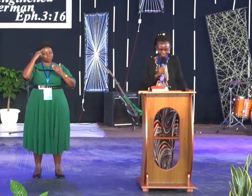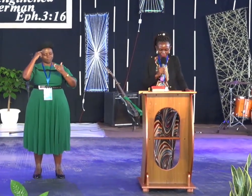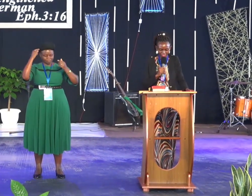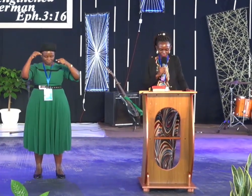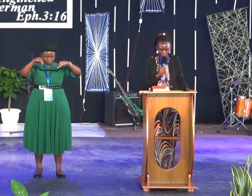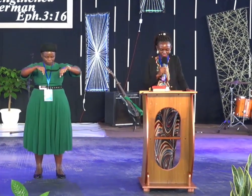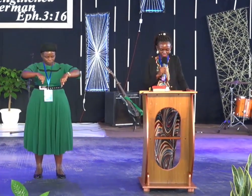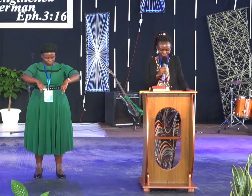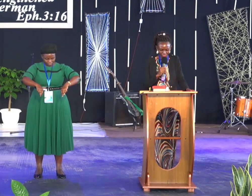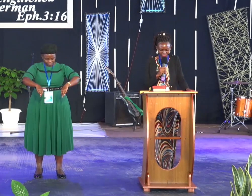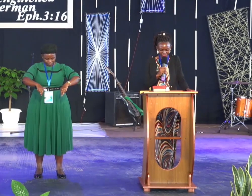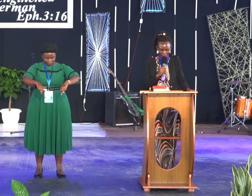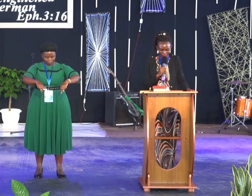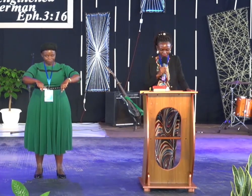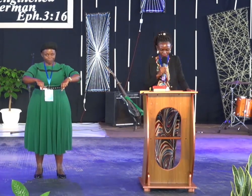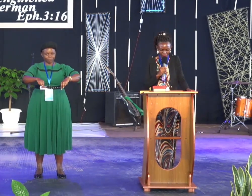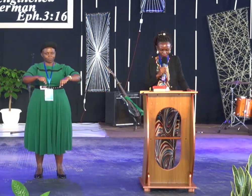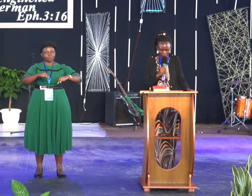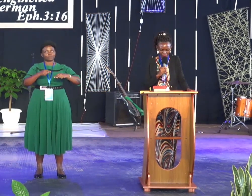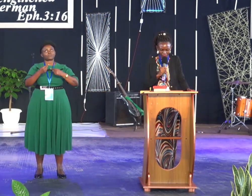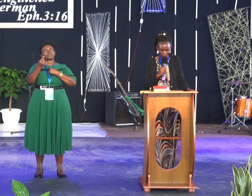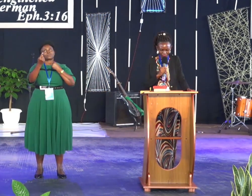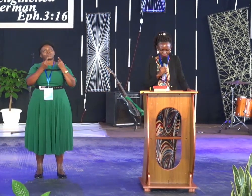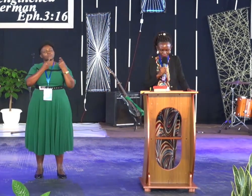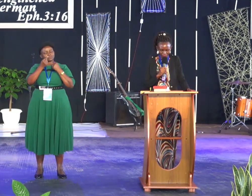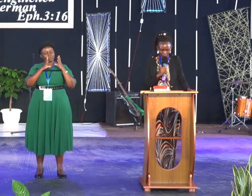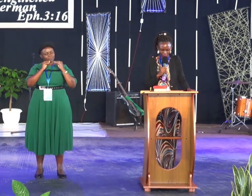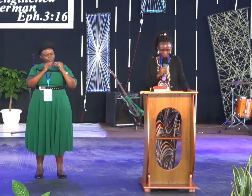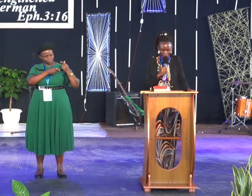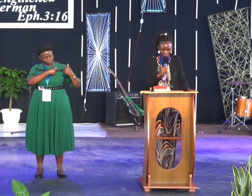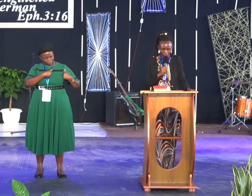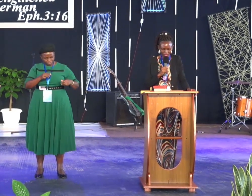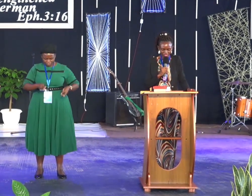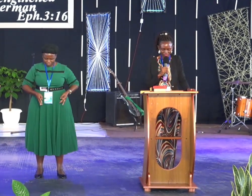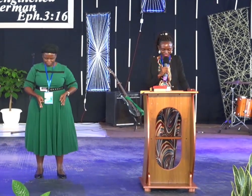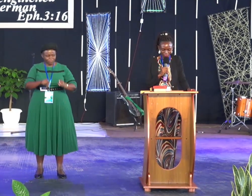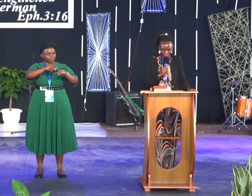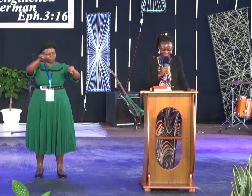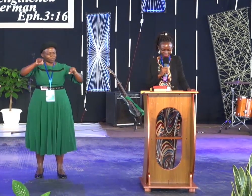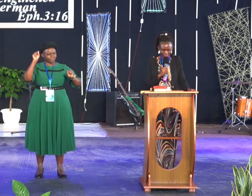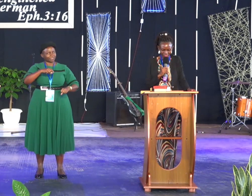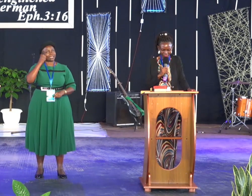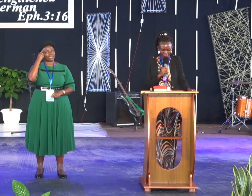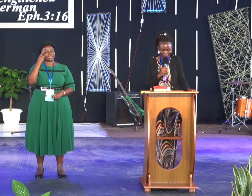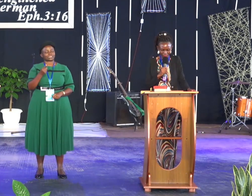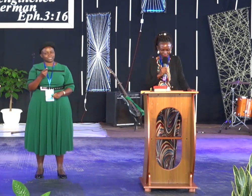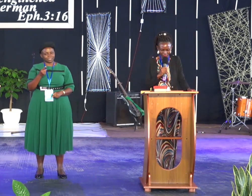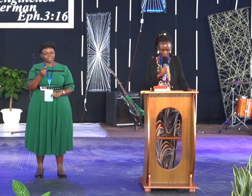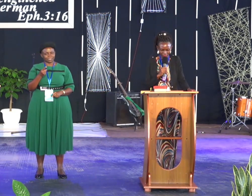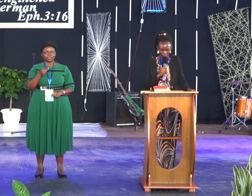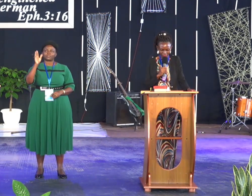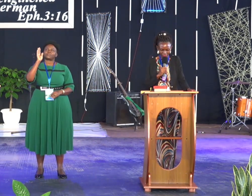Everlasting Father, we thank you for this day today. Speak to our hearts in a way we understand.